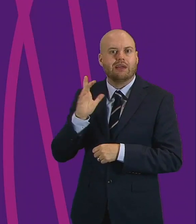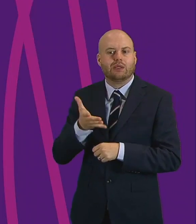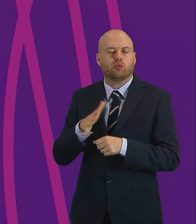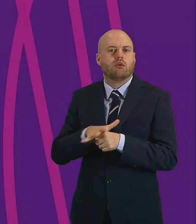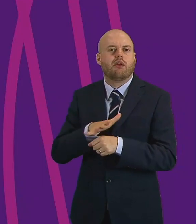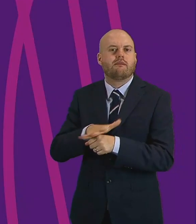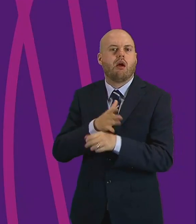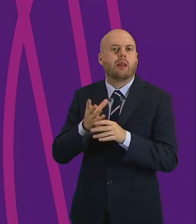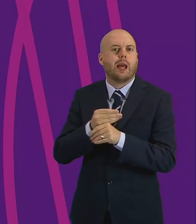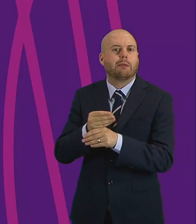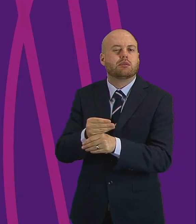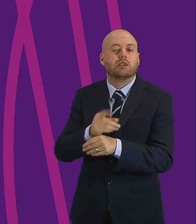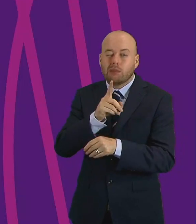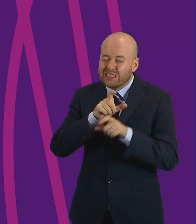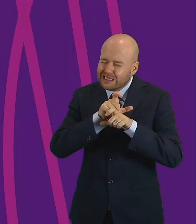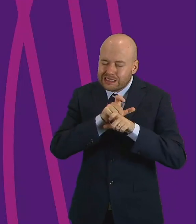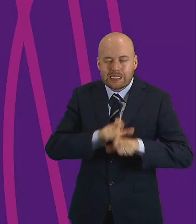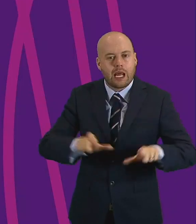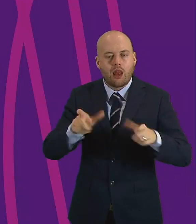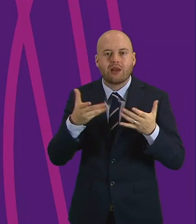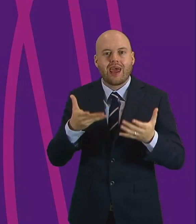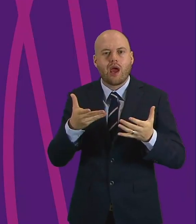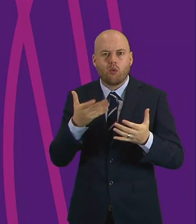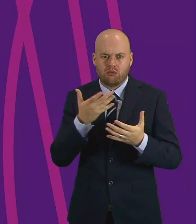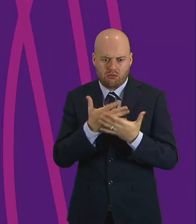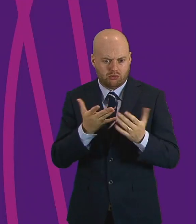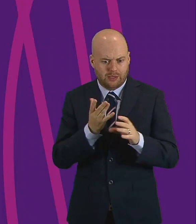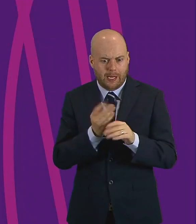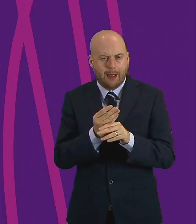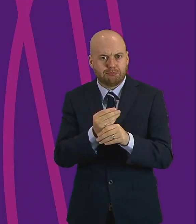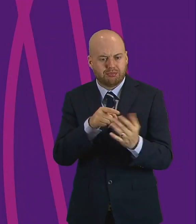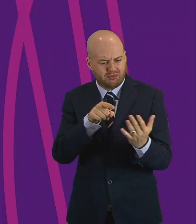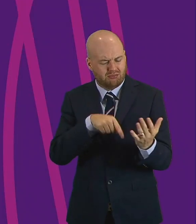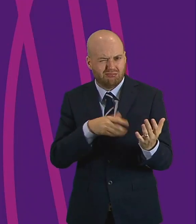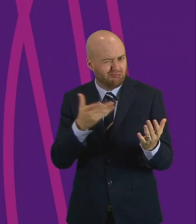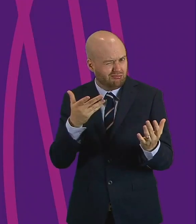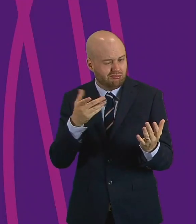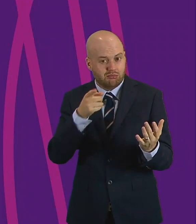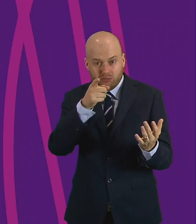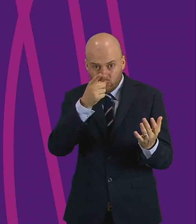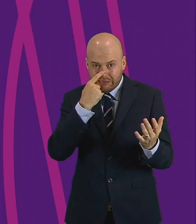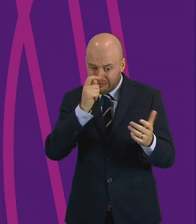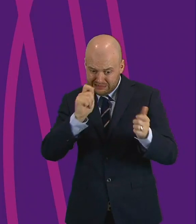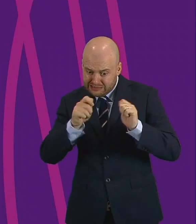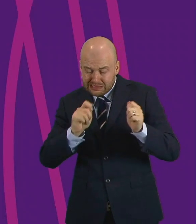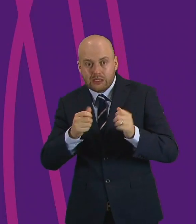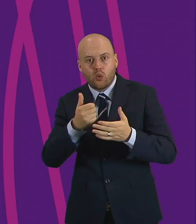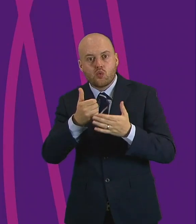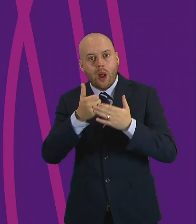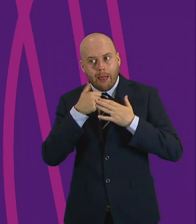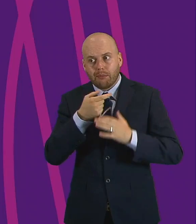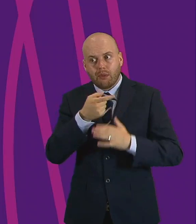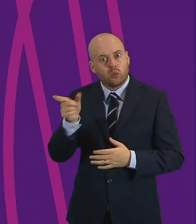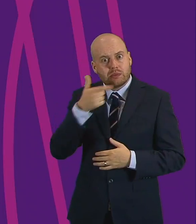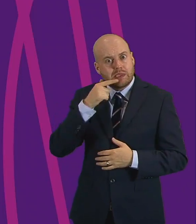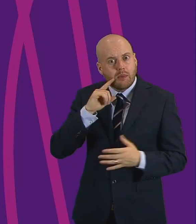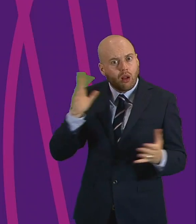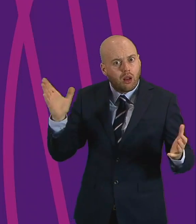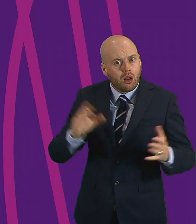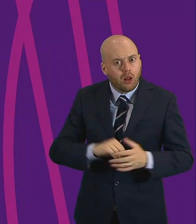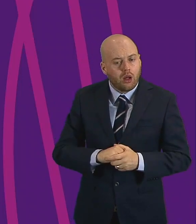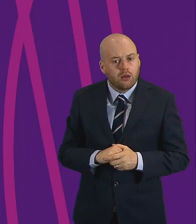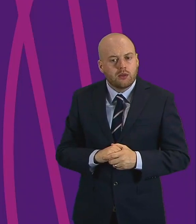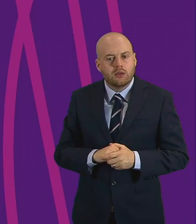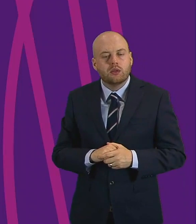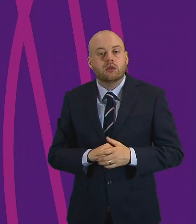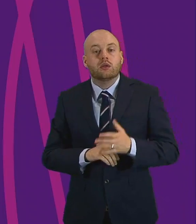still people falling through the net. Do you think there's any room for manoeuvre to help those people? Donald Cameron. Well, I think the member makes a